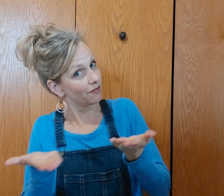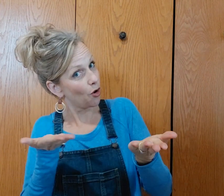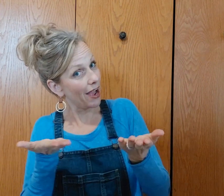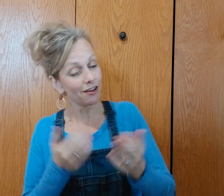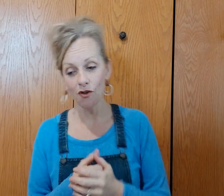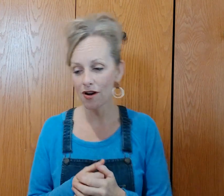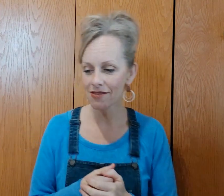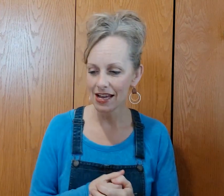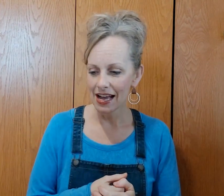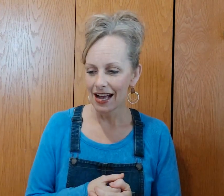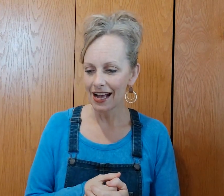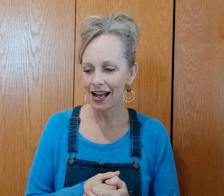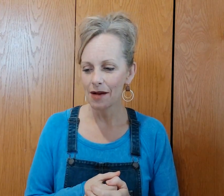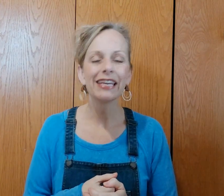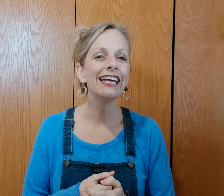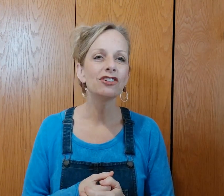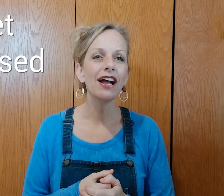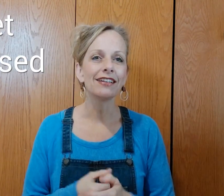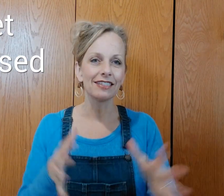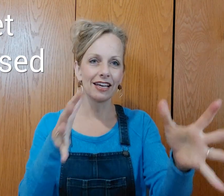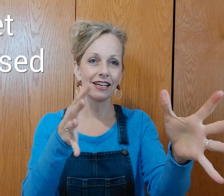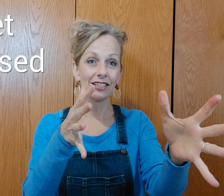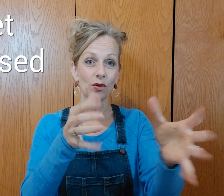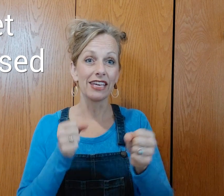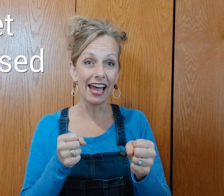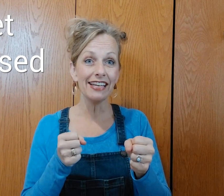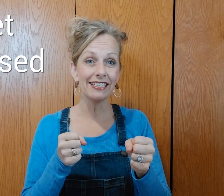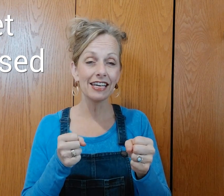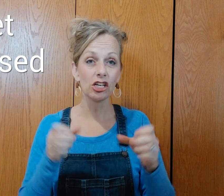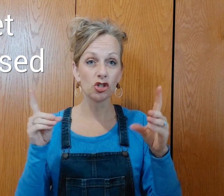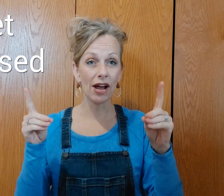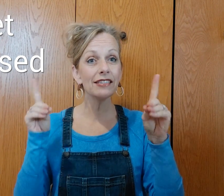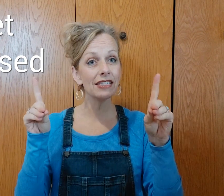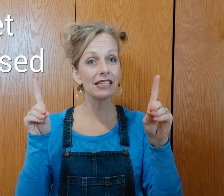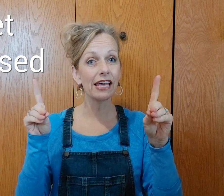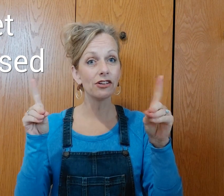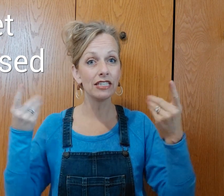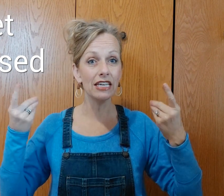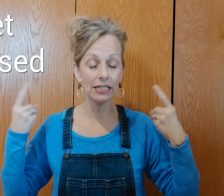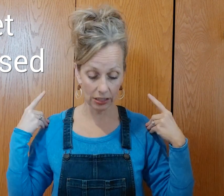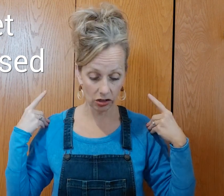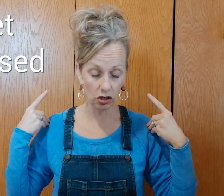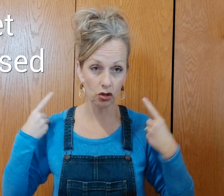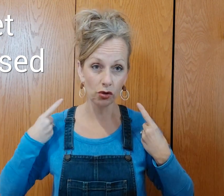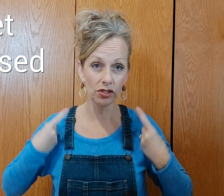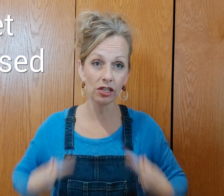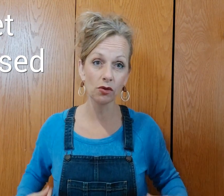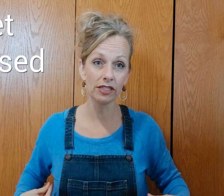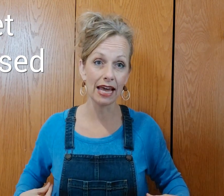of go back and forth. Get dressed. So get dressed is the letter D, and it starts at your shoulders and it goes